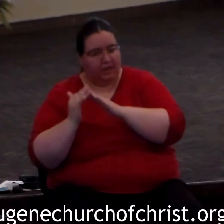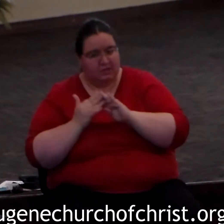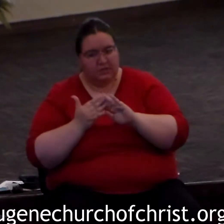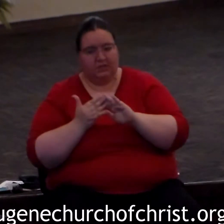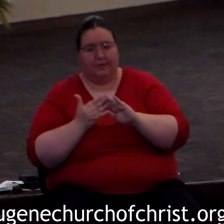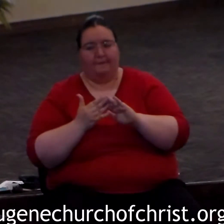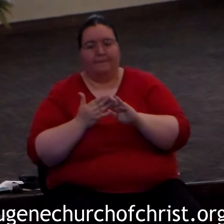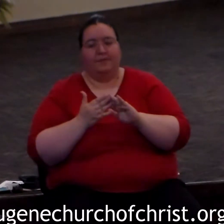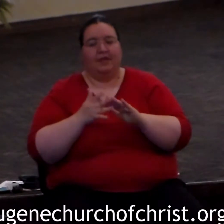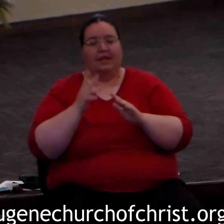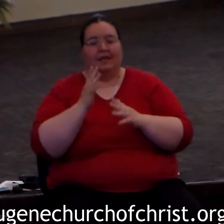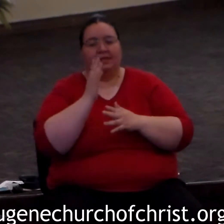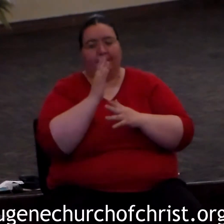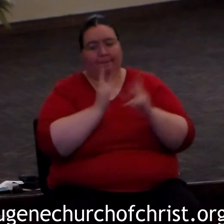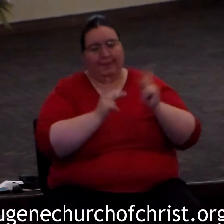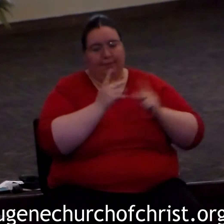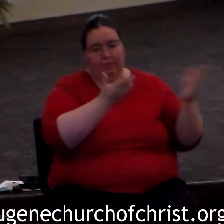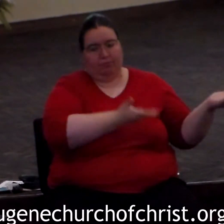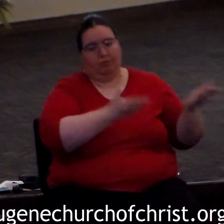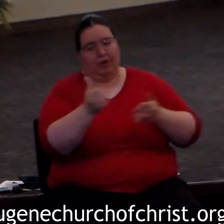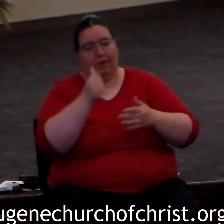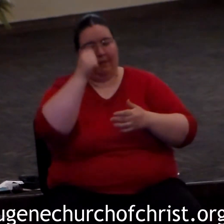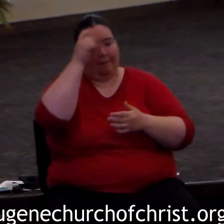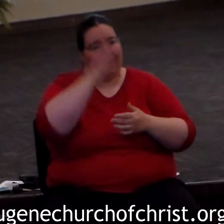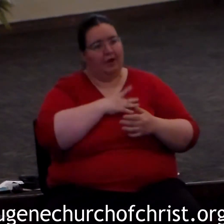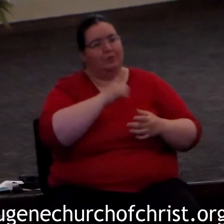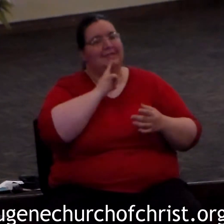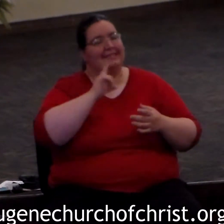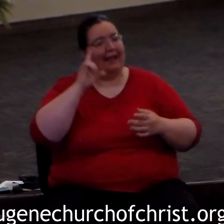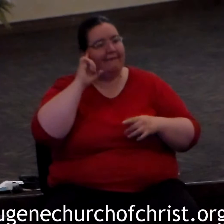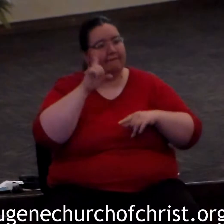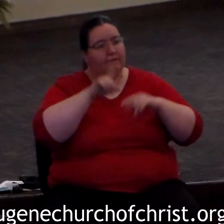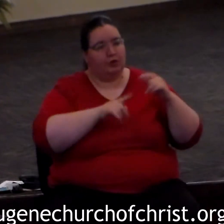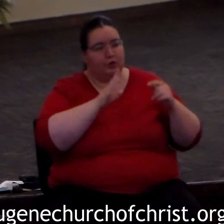they begged Jesus to place his hand on him. They begged.